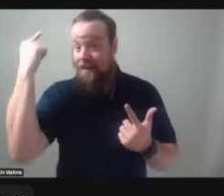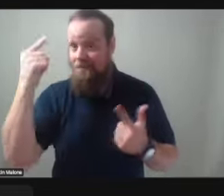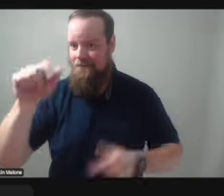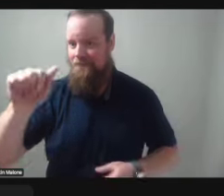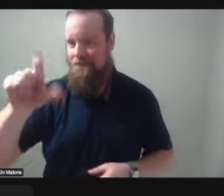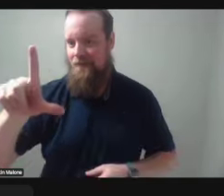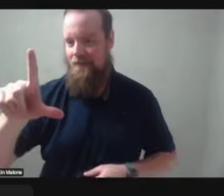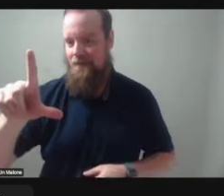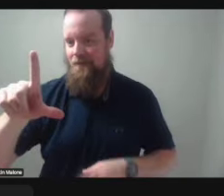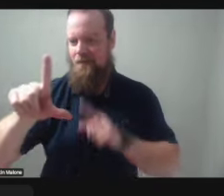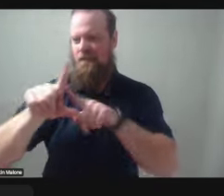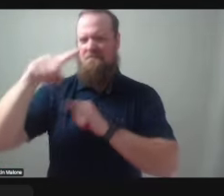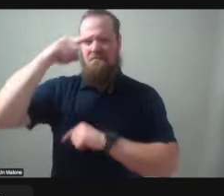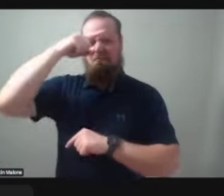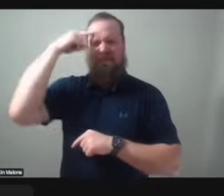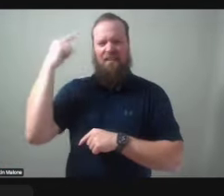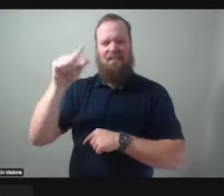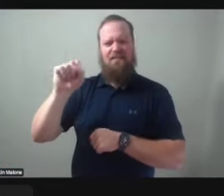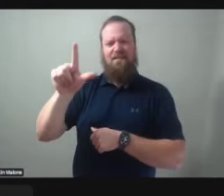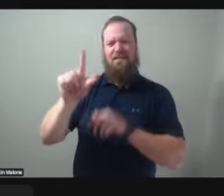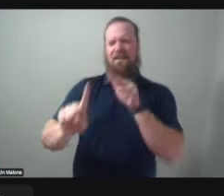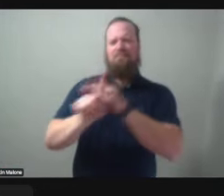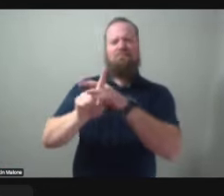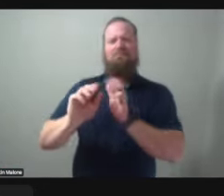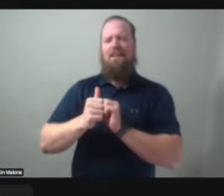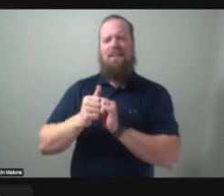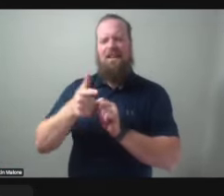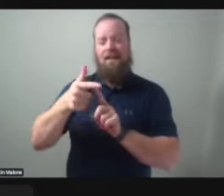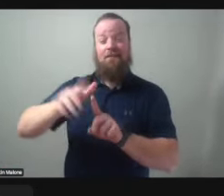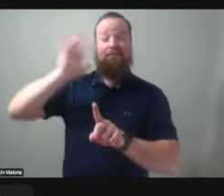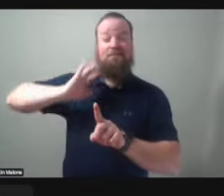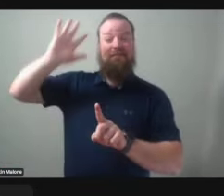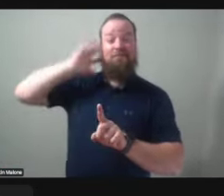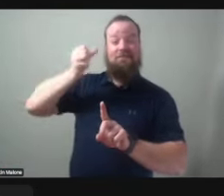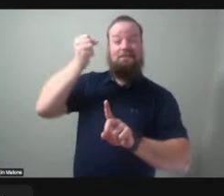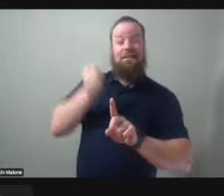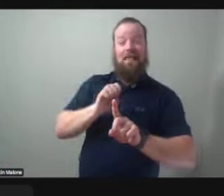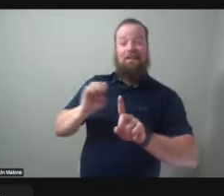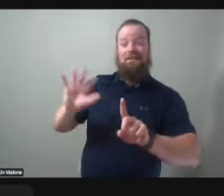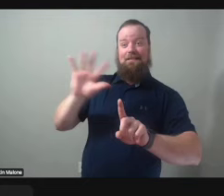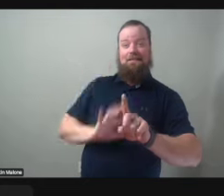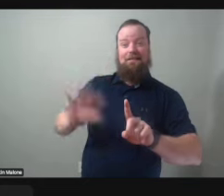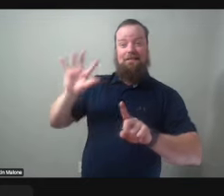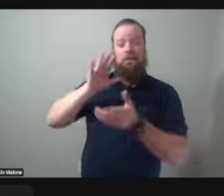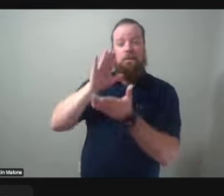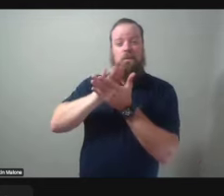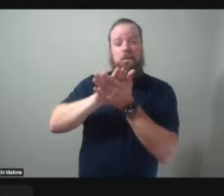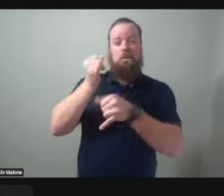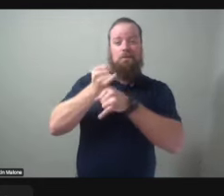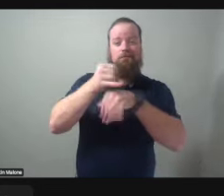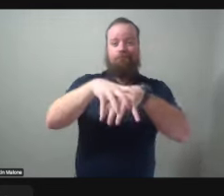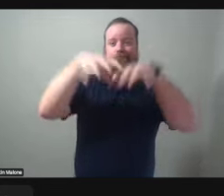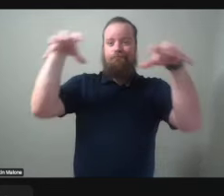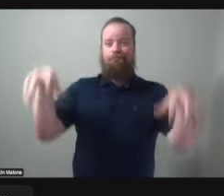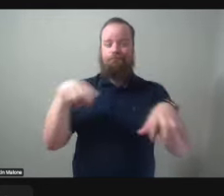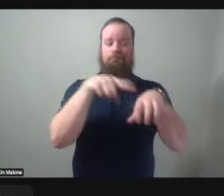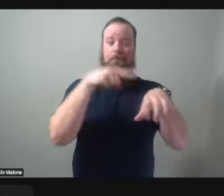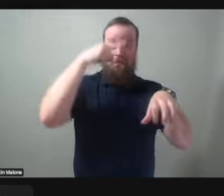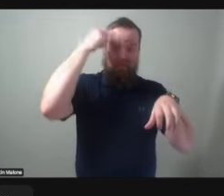ASL, American Sign Language. We have mainstream ASL, we have Black ASL, and that has its own unique